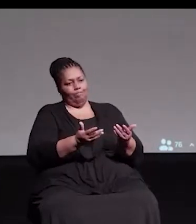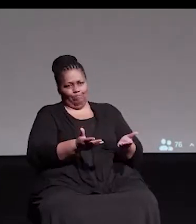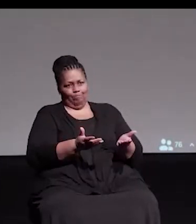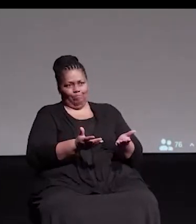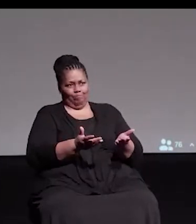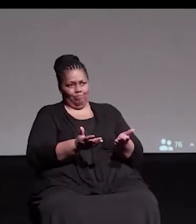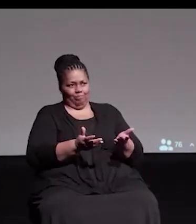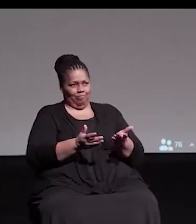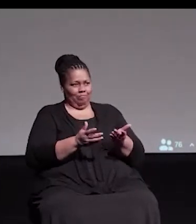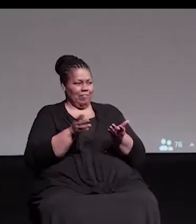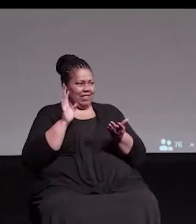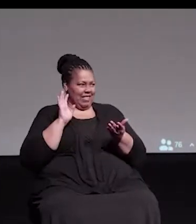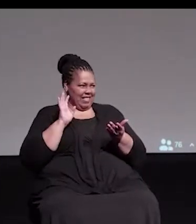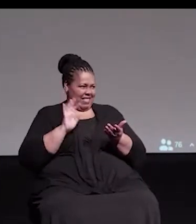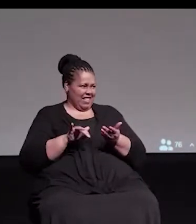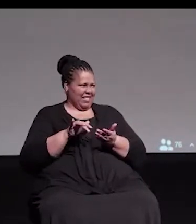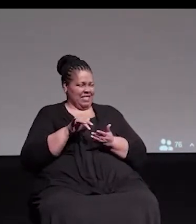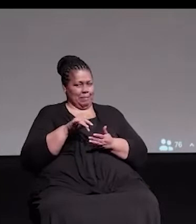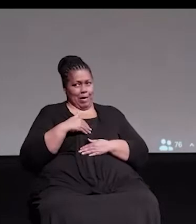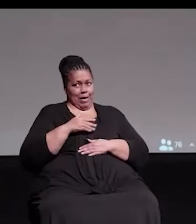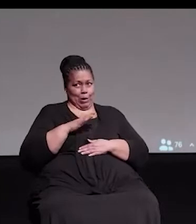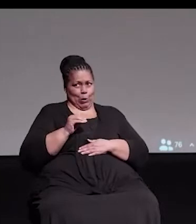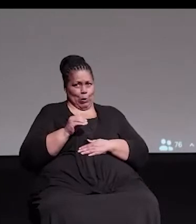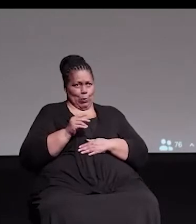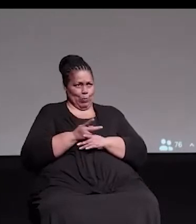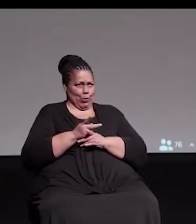which was the case in my co-producer credit. So